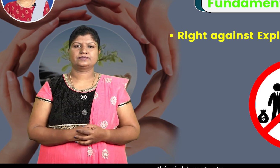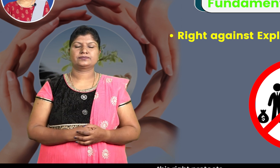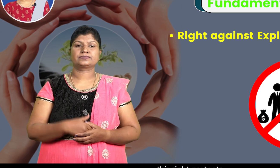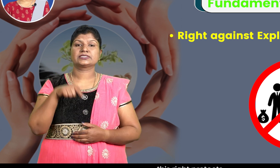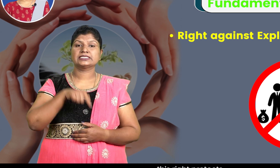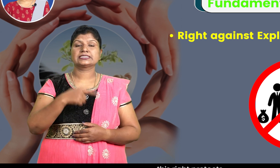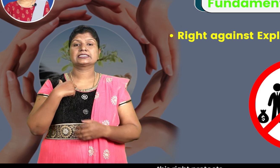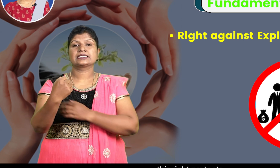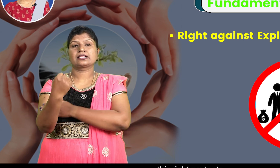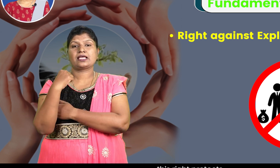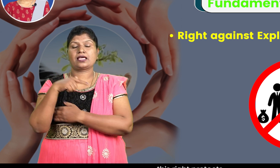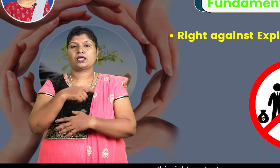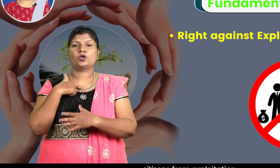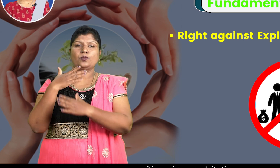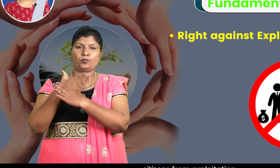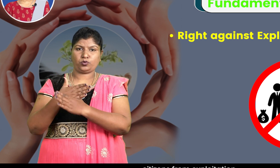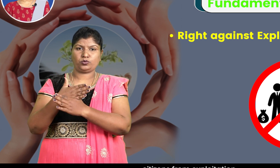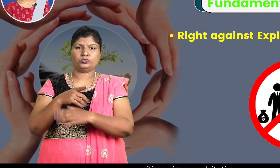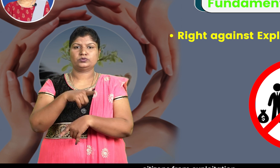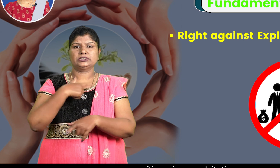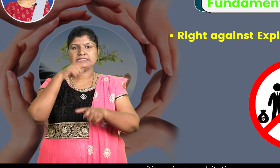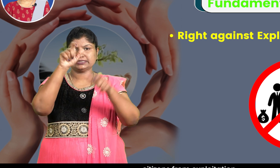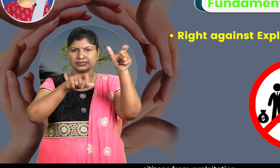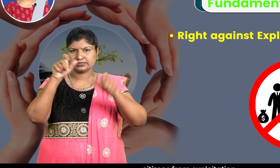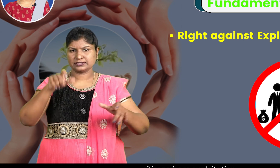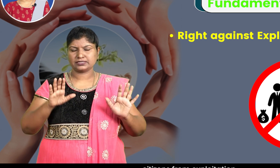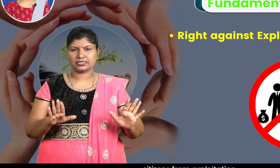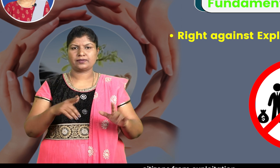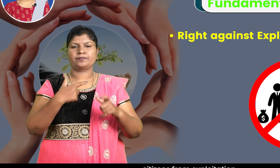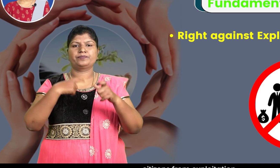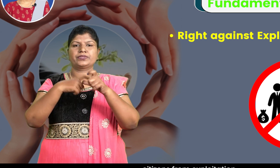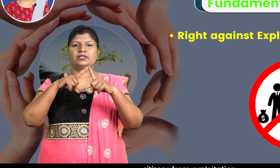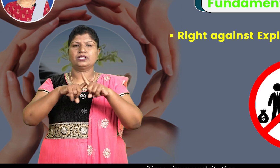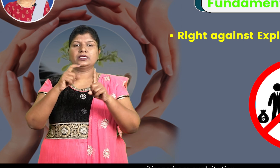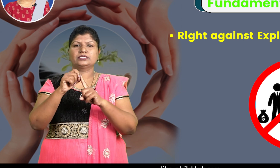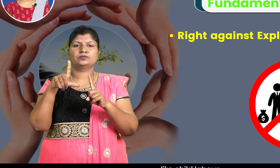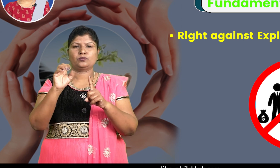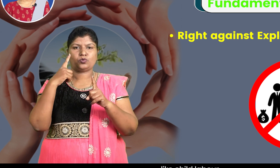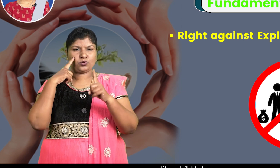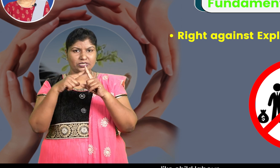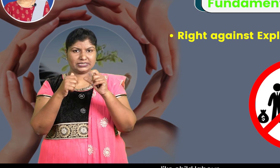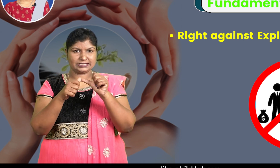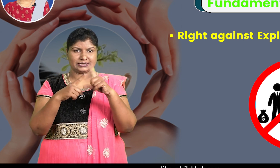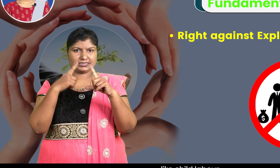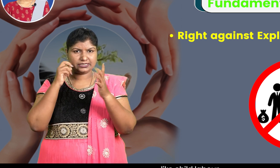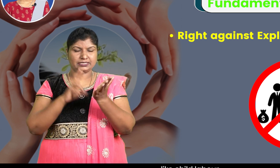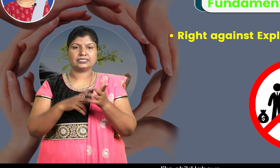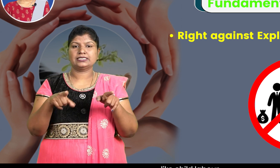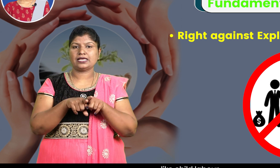This right protects citizens from exploitation like